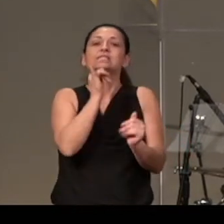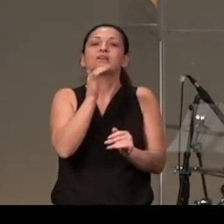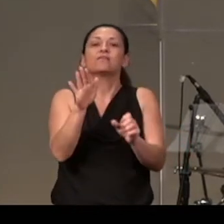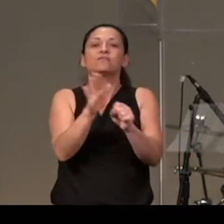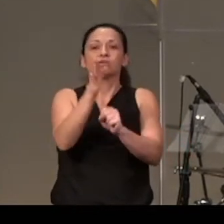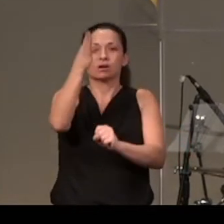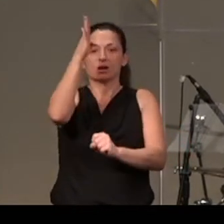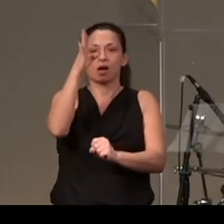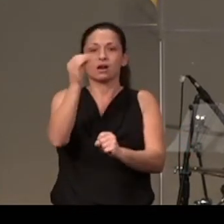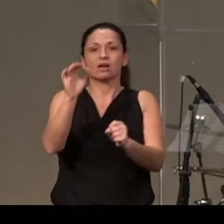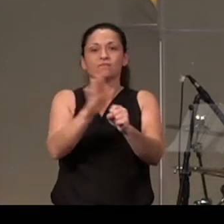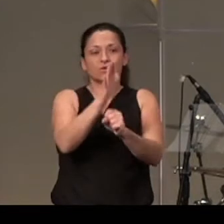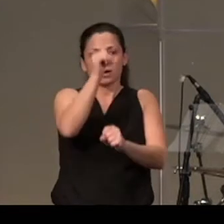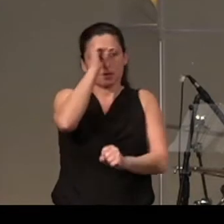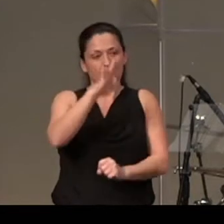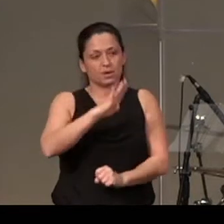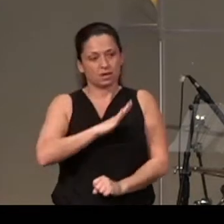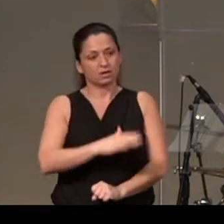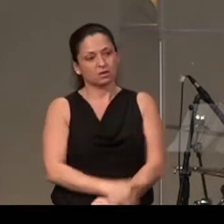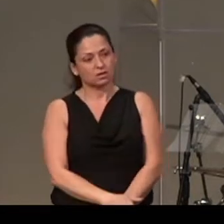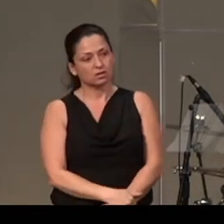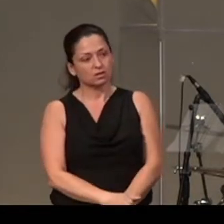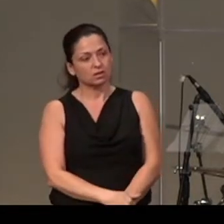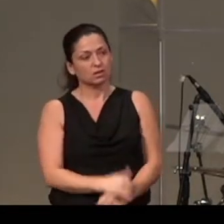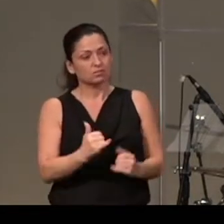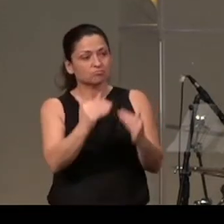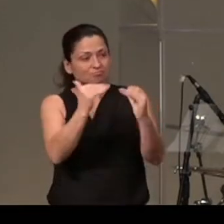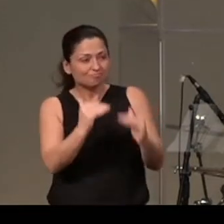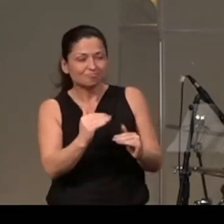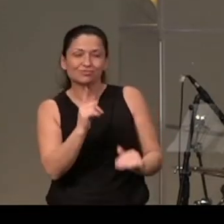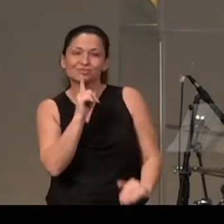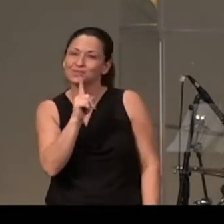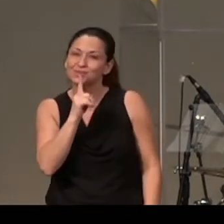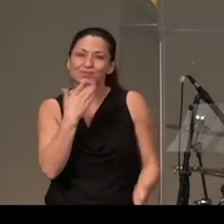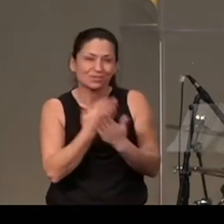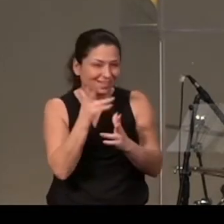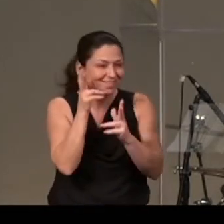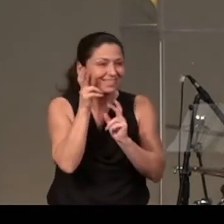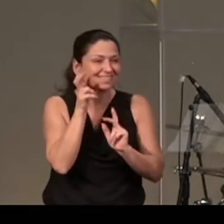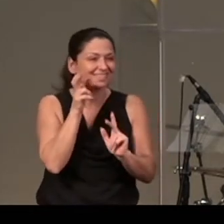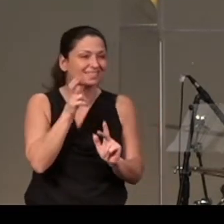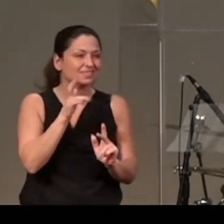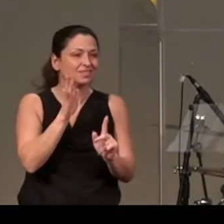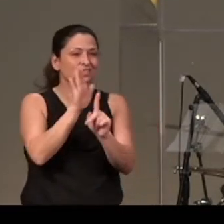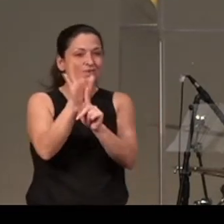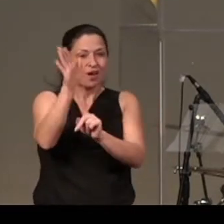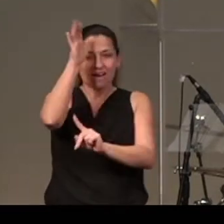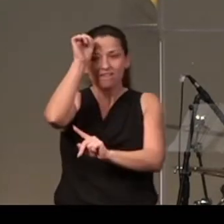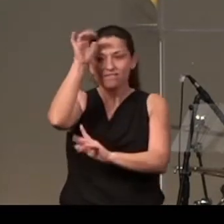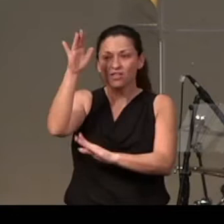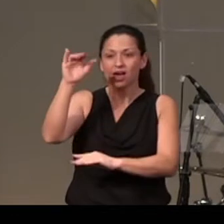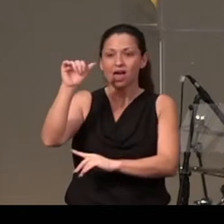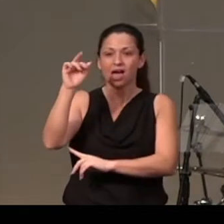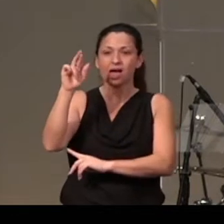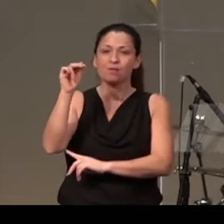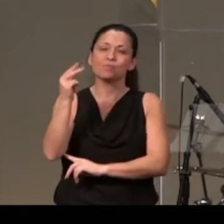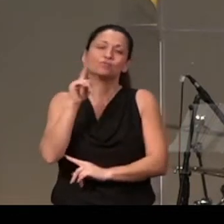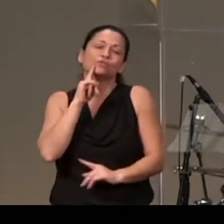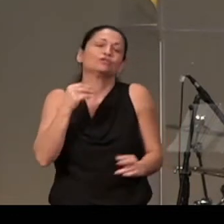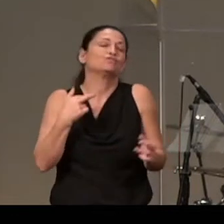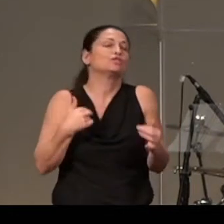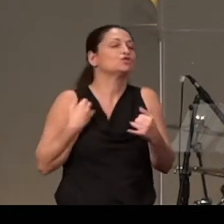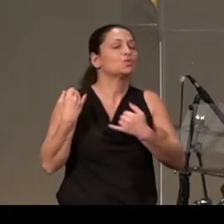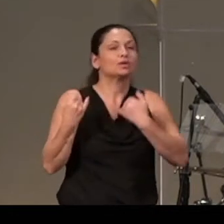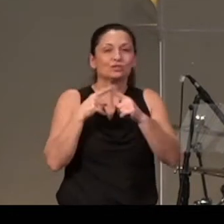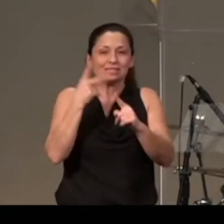Man, this section is so good. Your father Abraham rejoiced to see my day. He saw it and was glad.